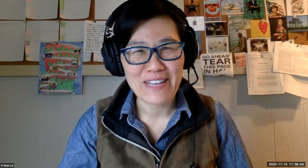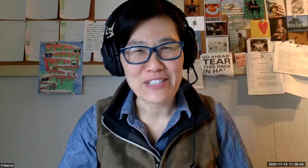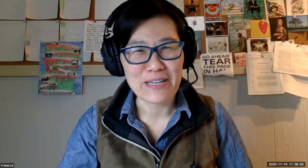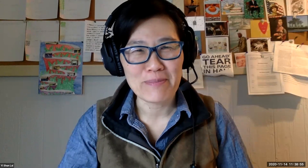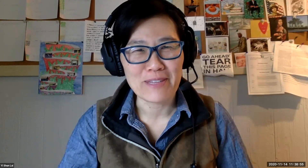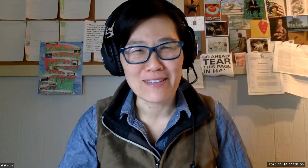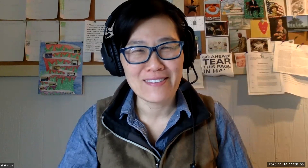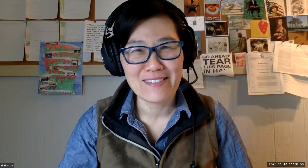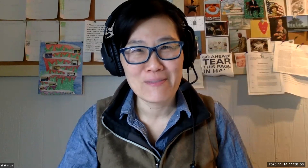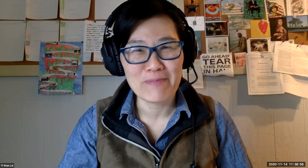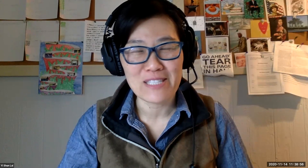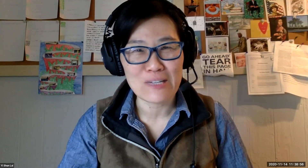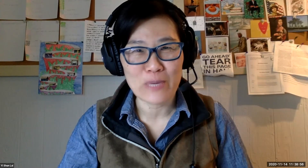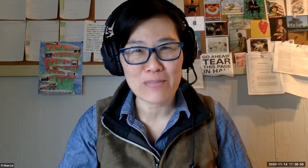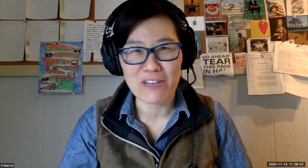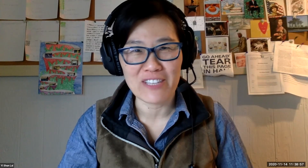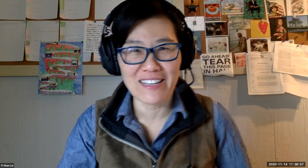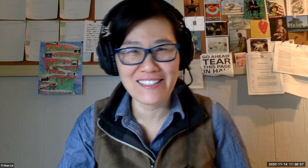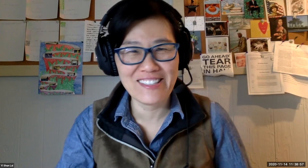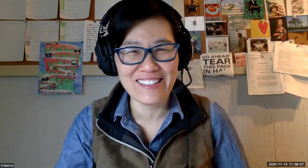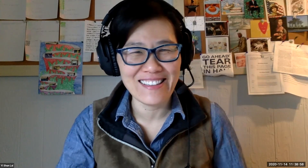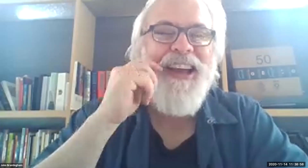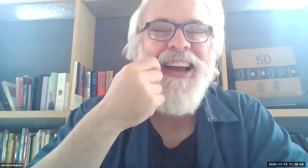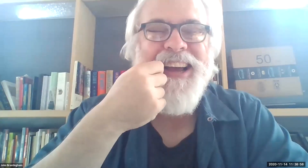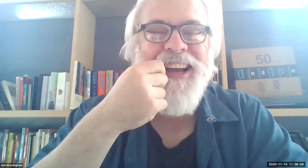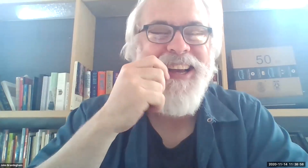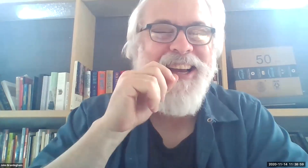I'm still catching up with the mustache wax part of it.